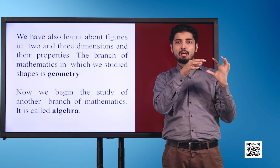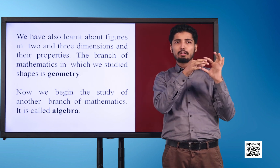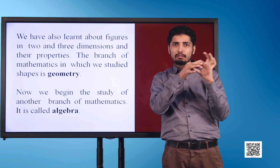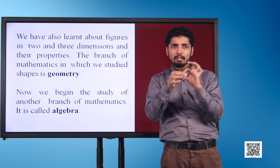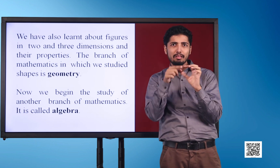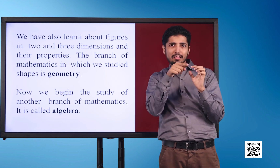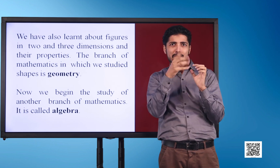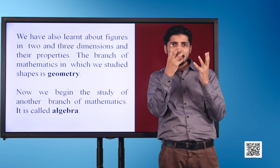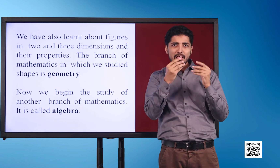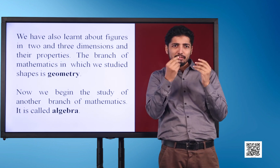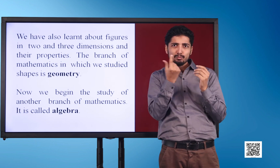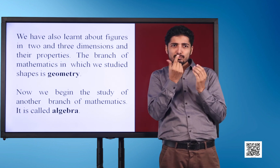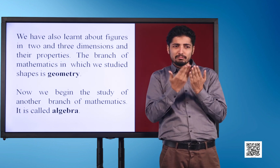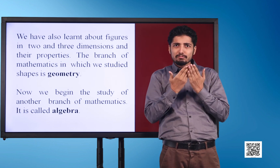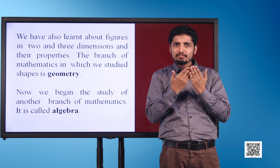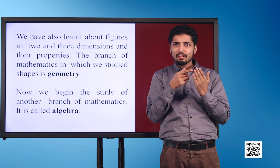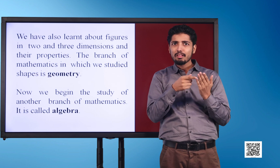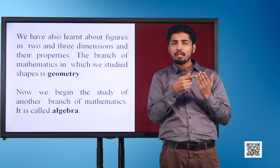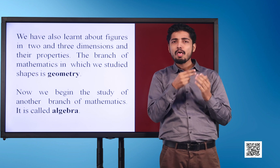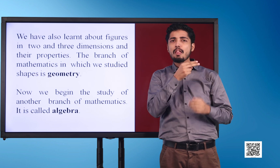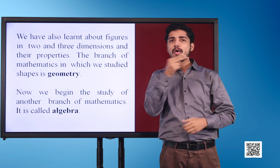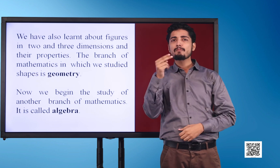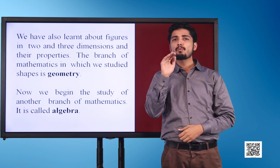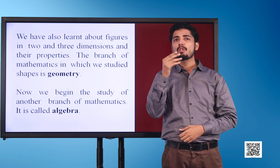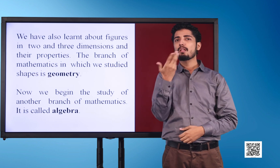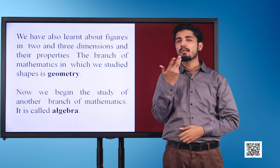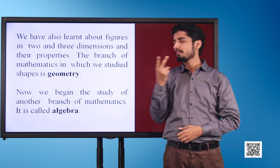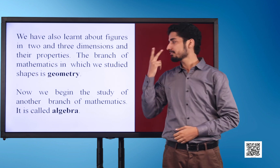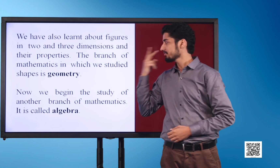The branch of mathematics in which we studied shapes is geometry.